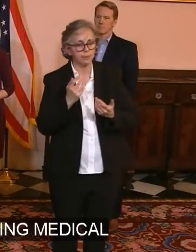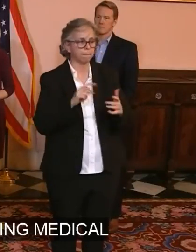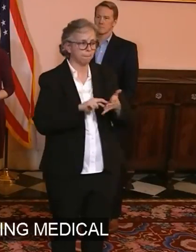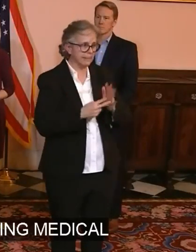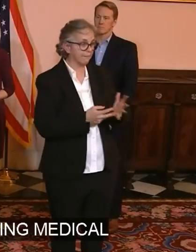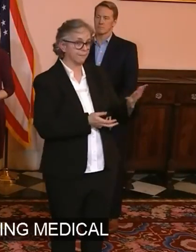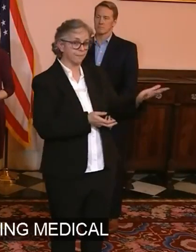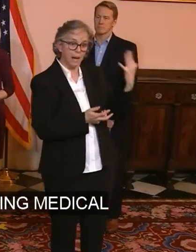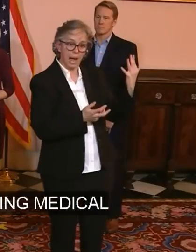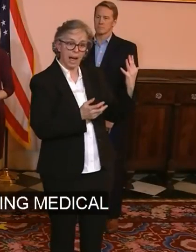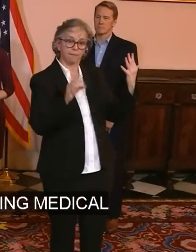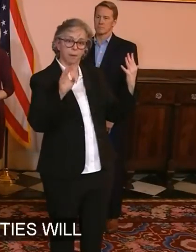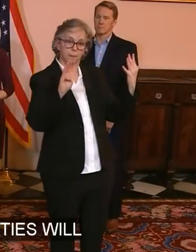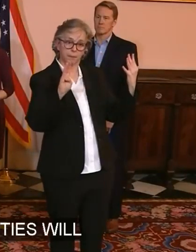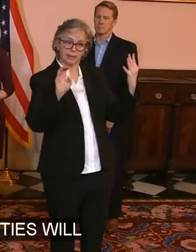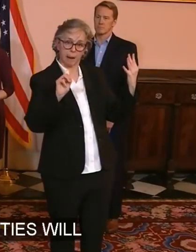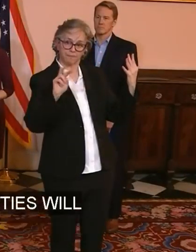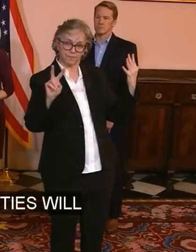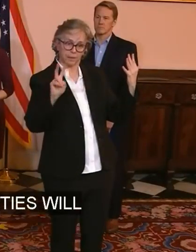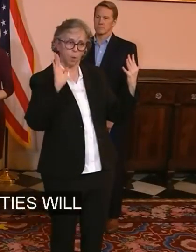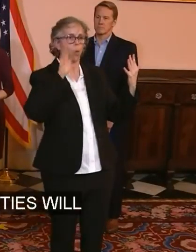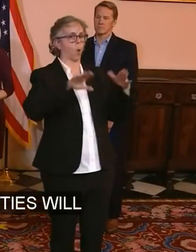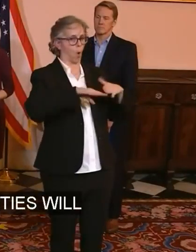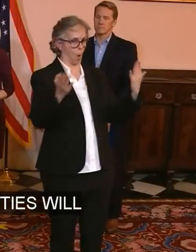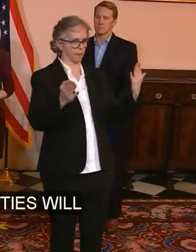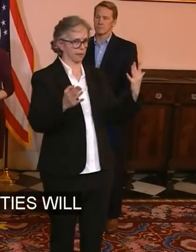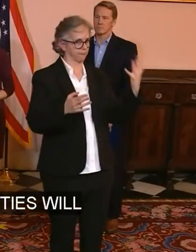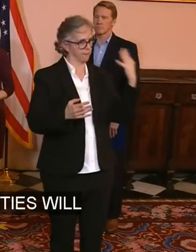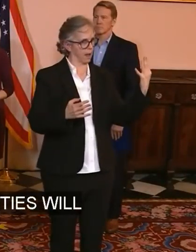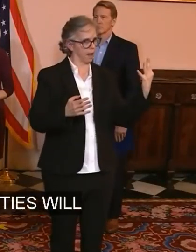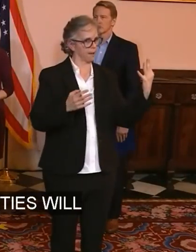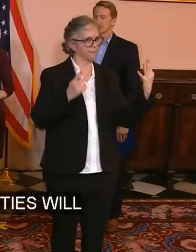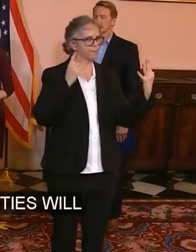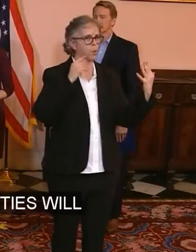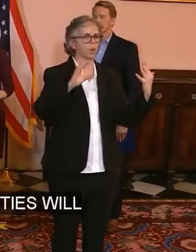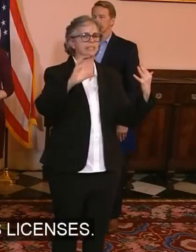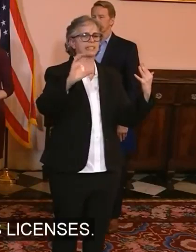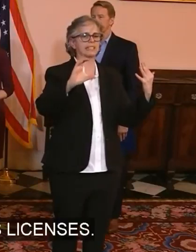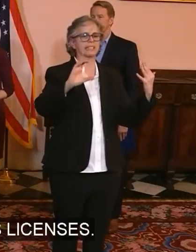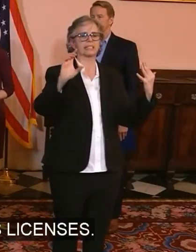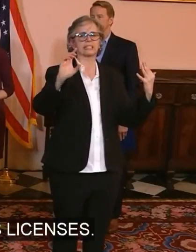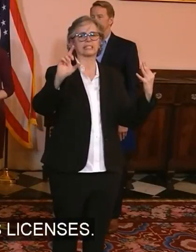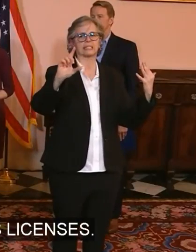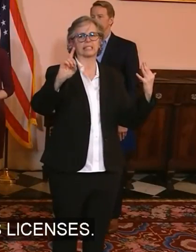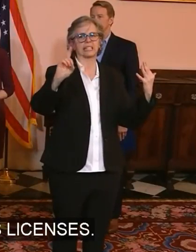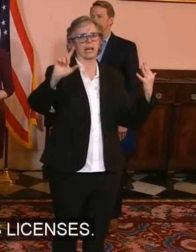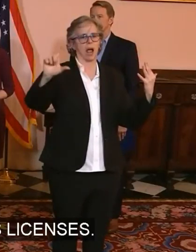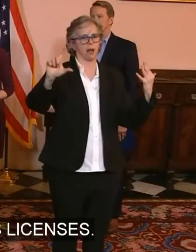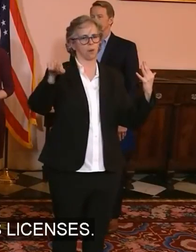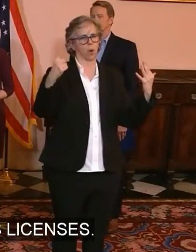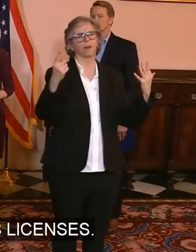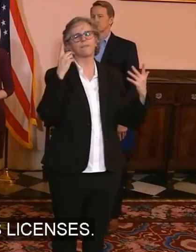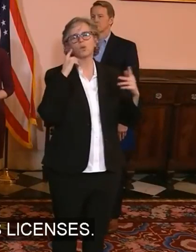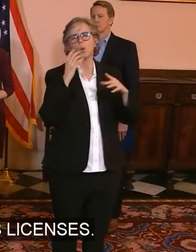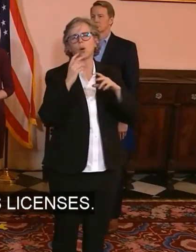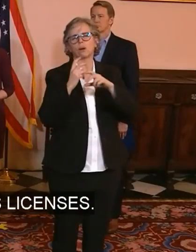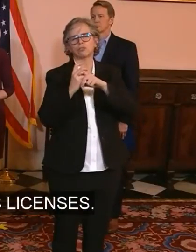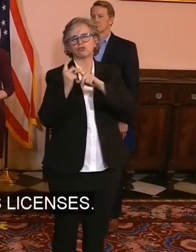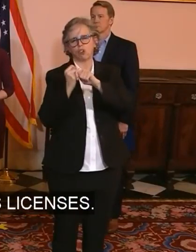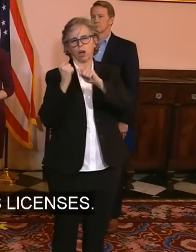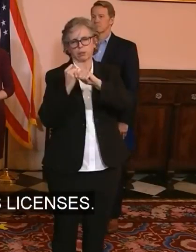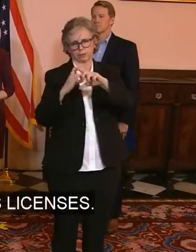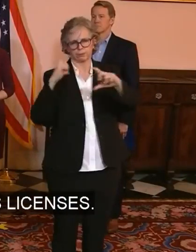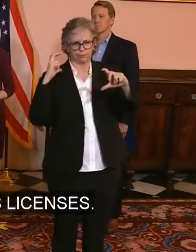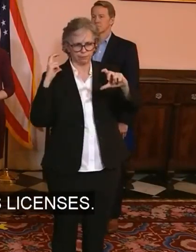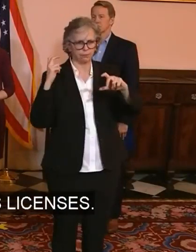driver's licenses, CDLs. They will be open for the renewal of those CDLs as well as the issuing of